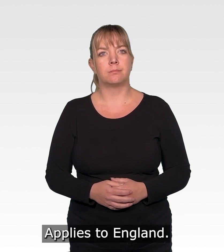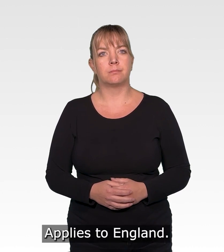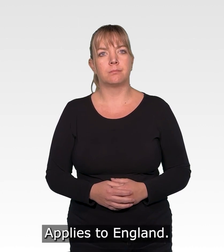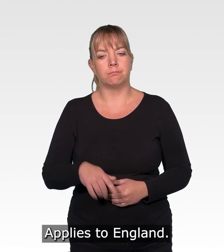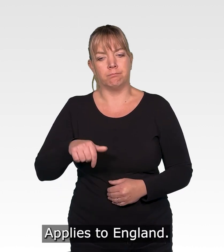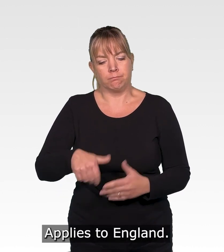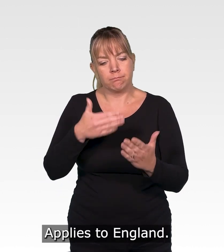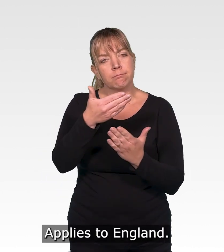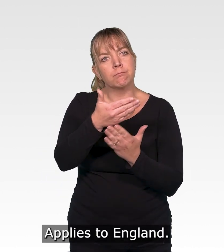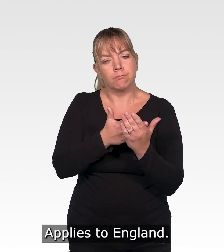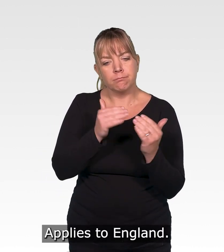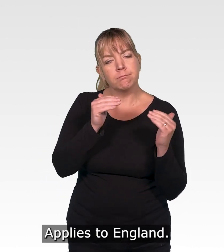2023. Applies to England.